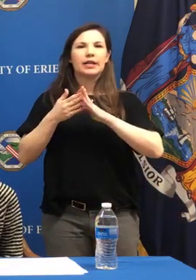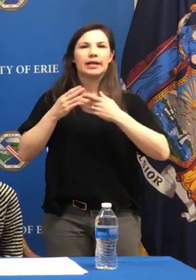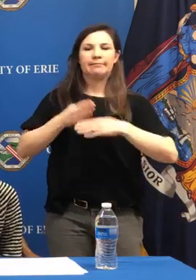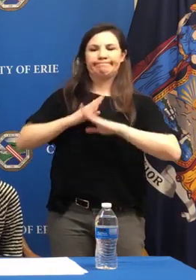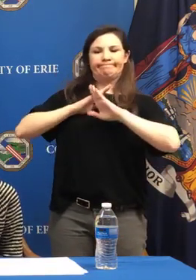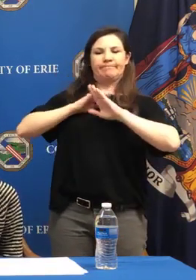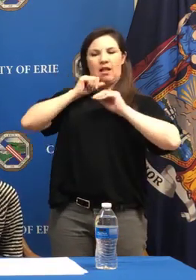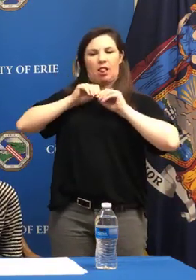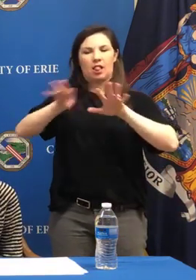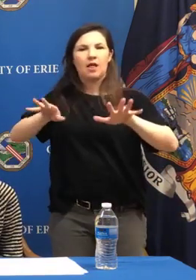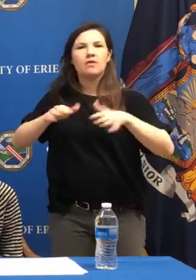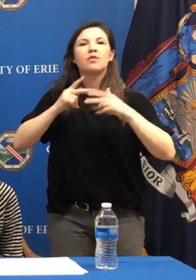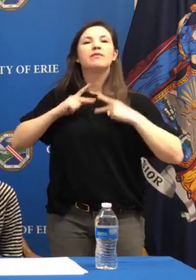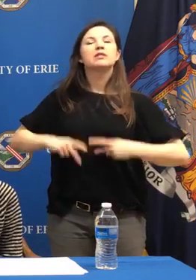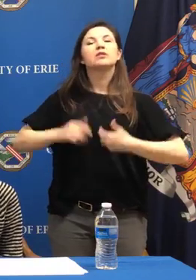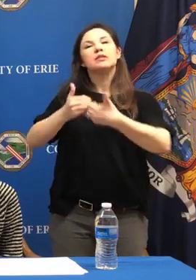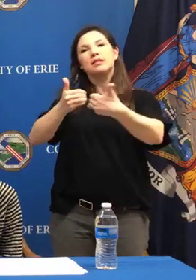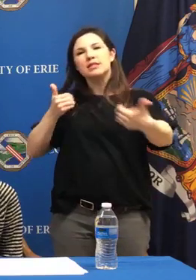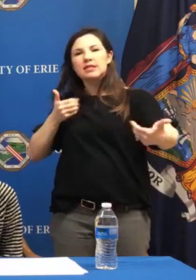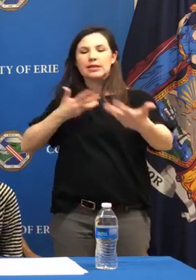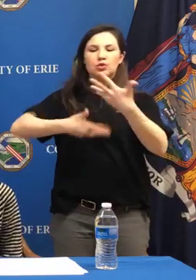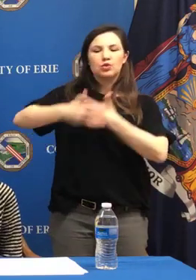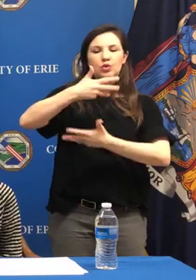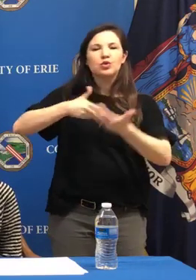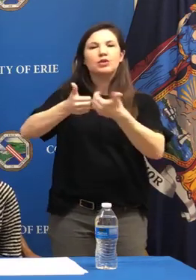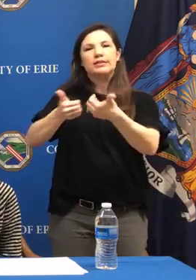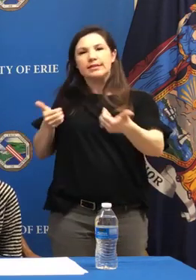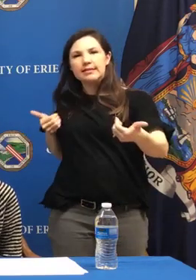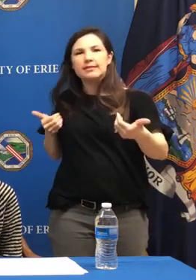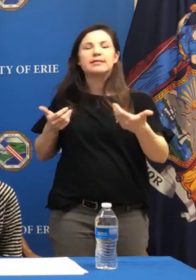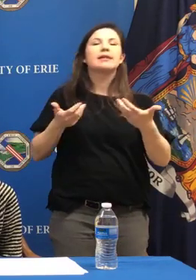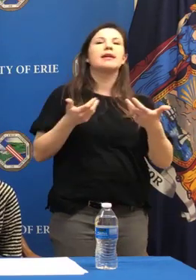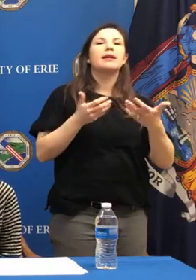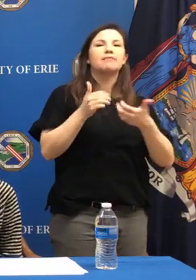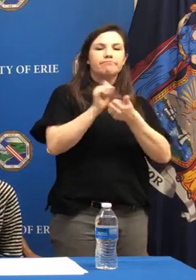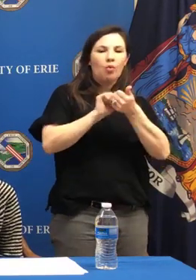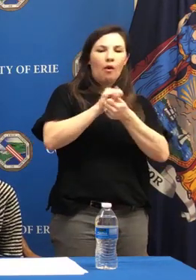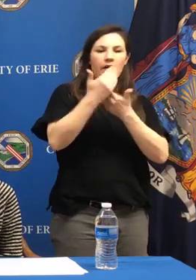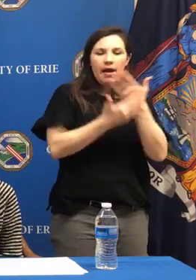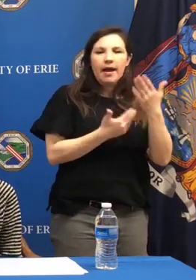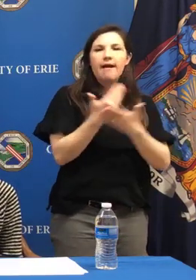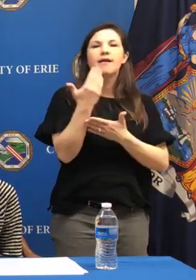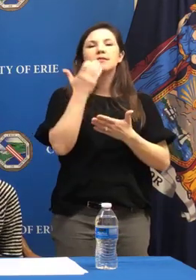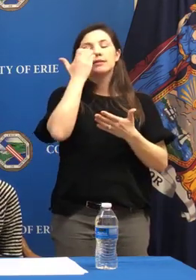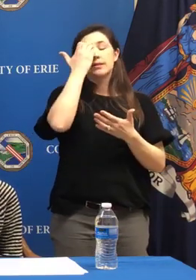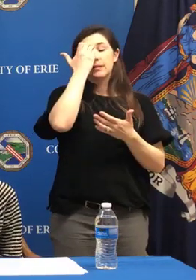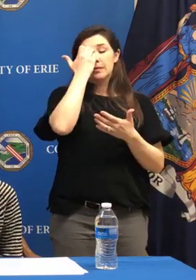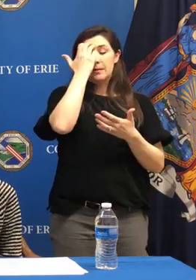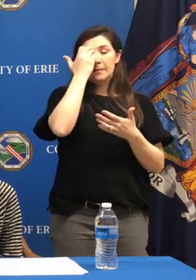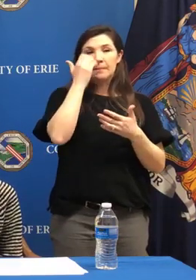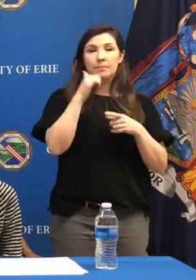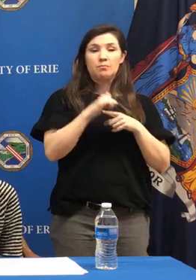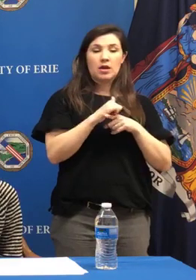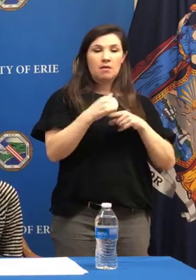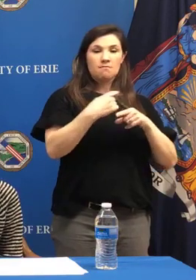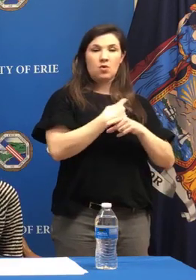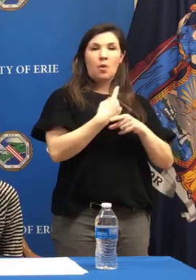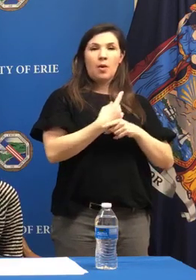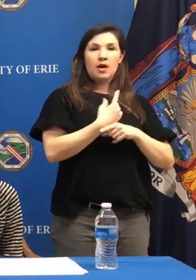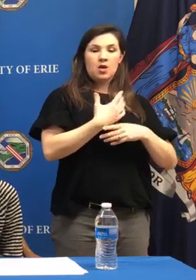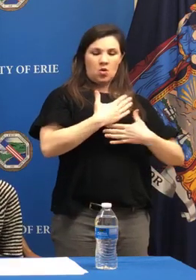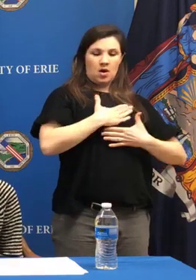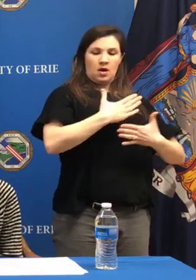by physical distancing, social distancing, washing our hands, practicing appropriate